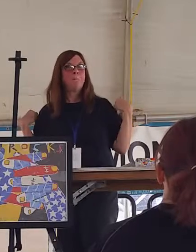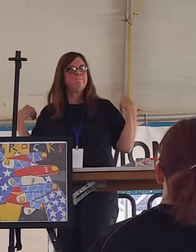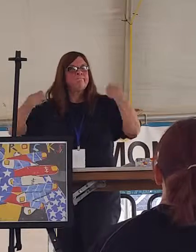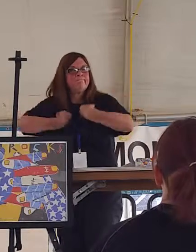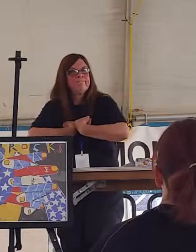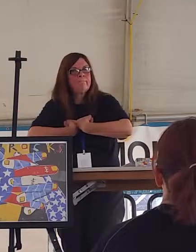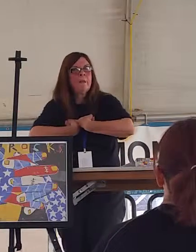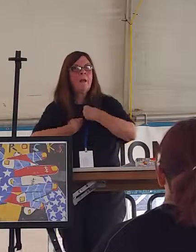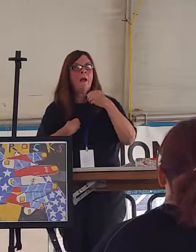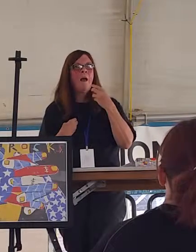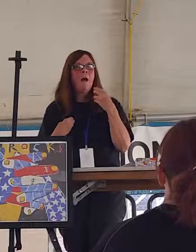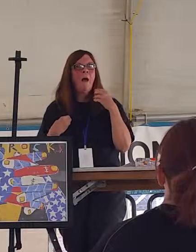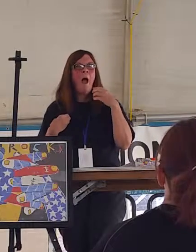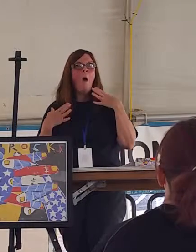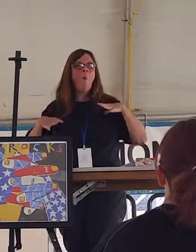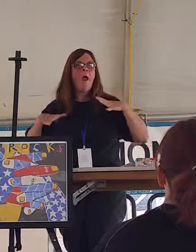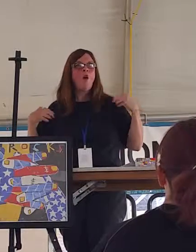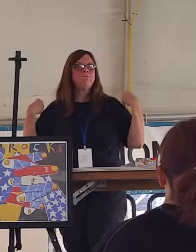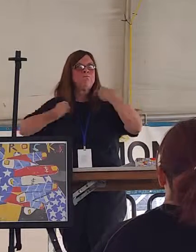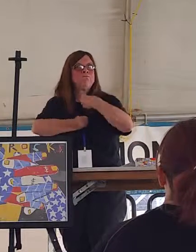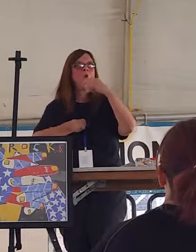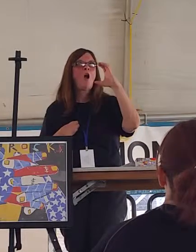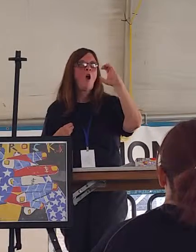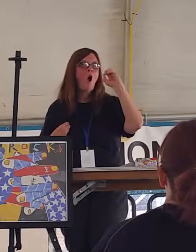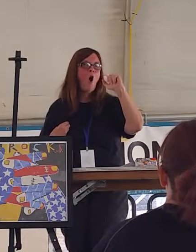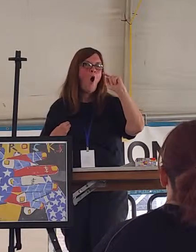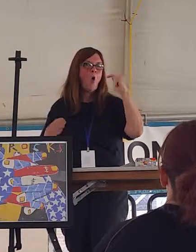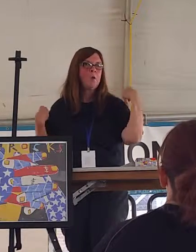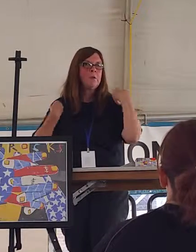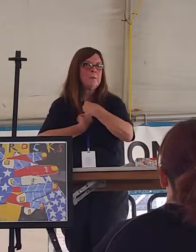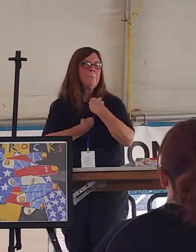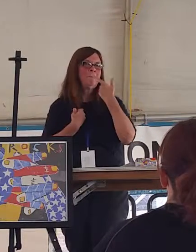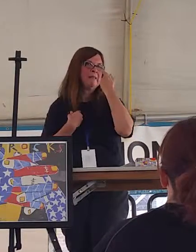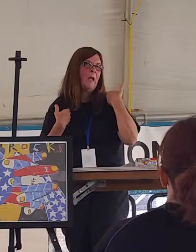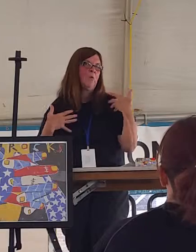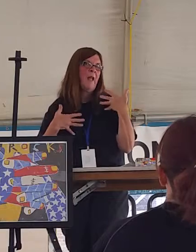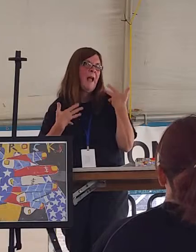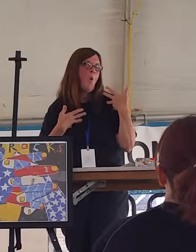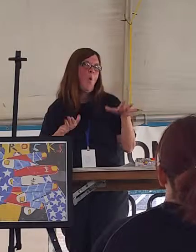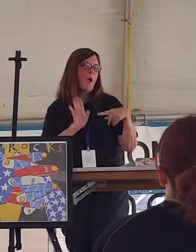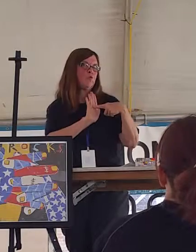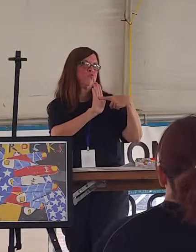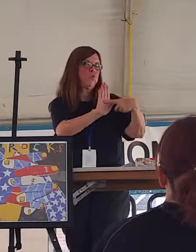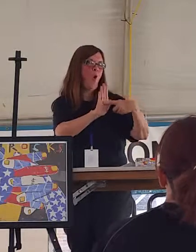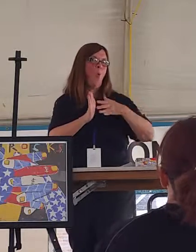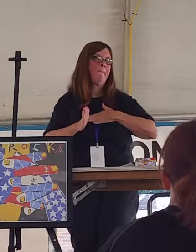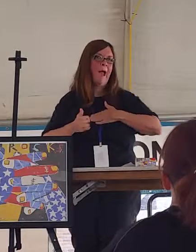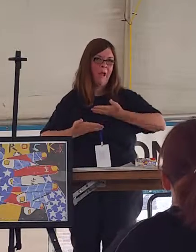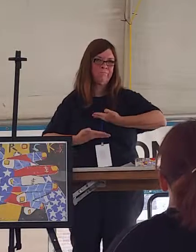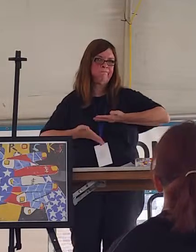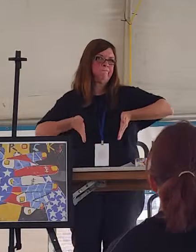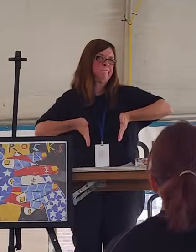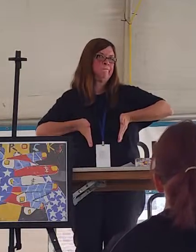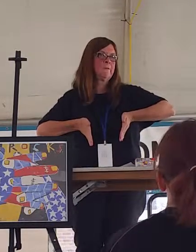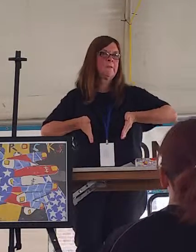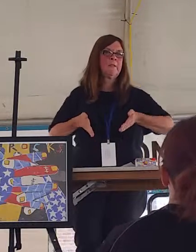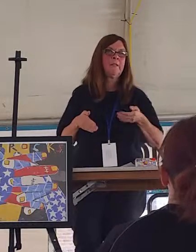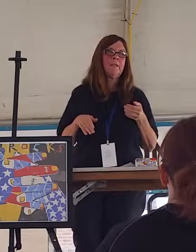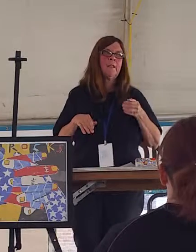a hearing aid device that I wore around my neck. It was very awkward. I would put my coat over it because I was embarrassed and I didn't want to